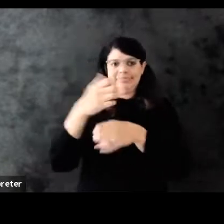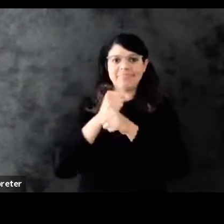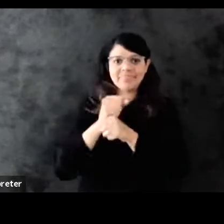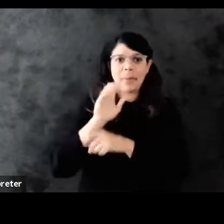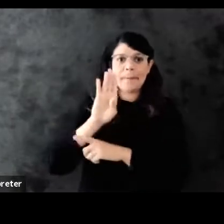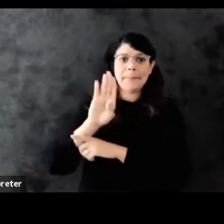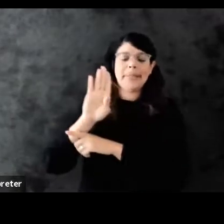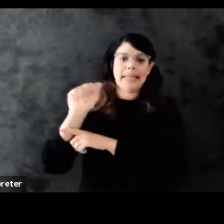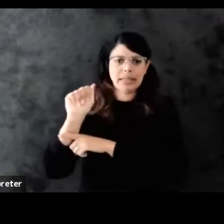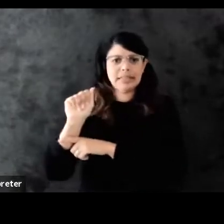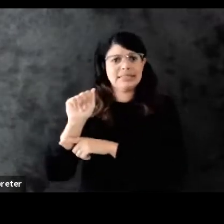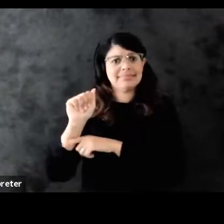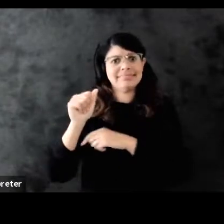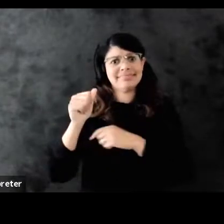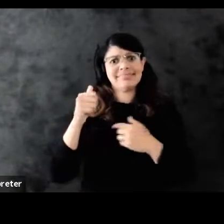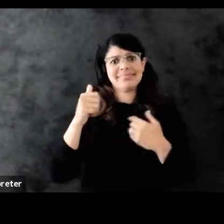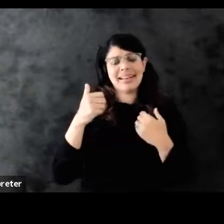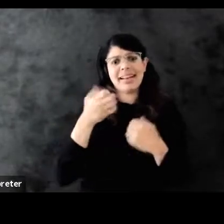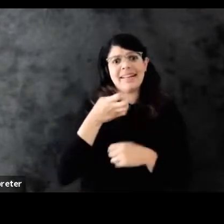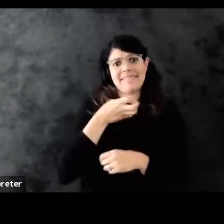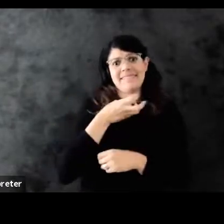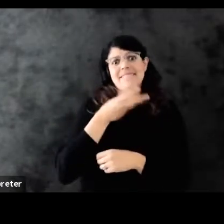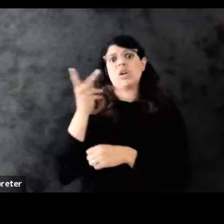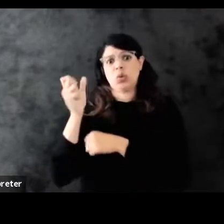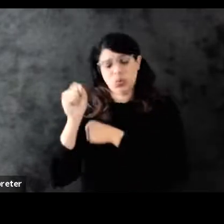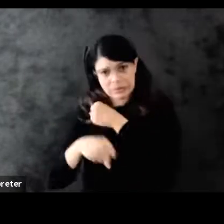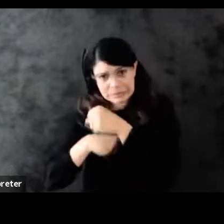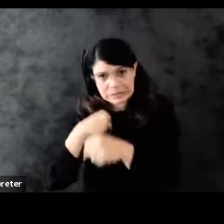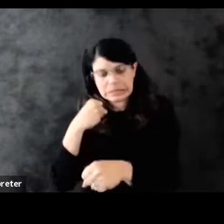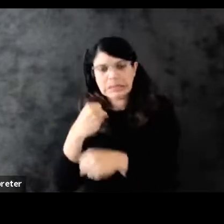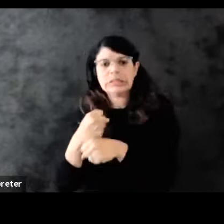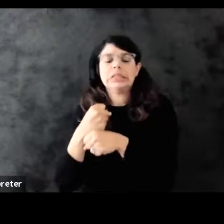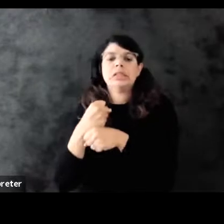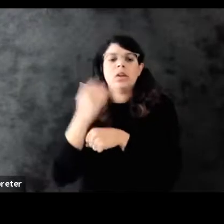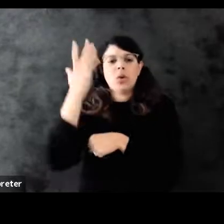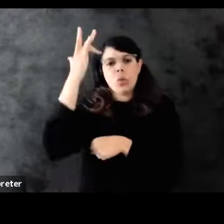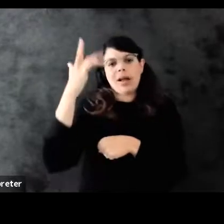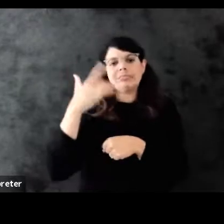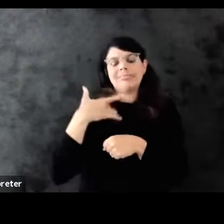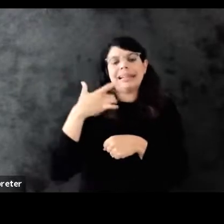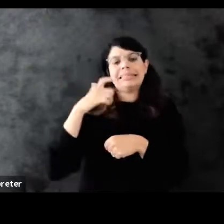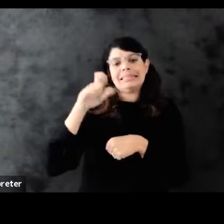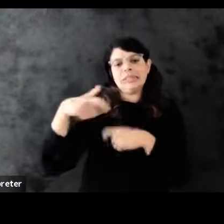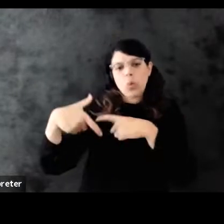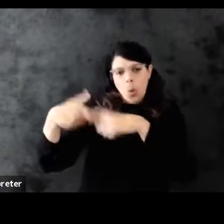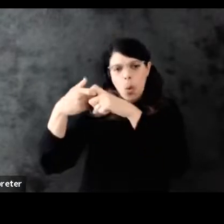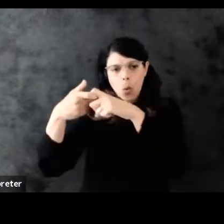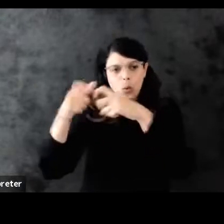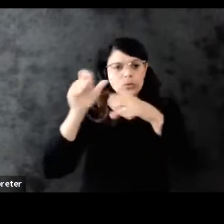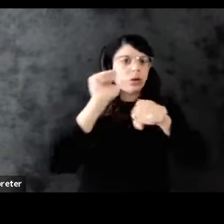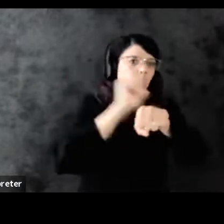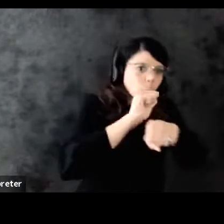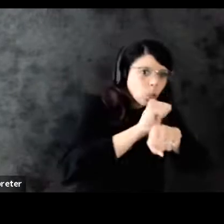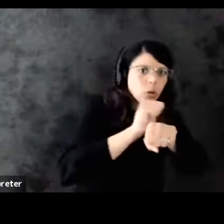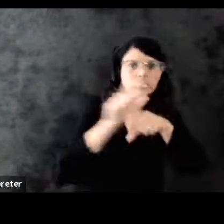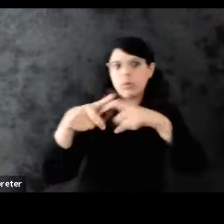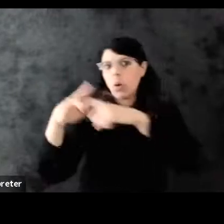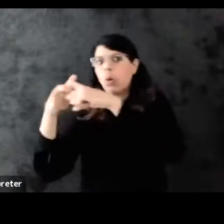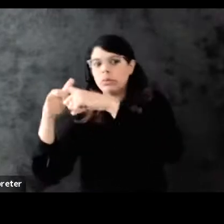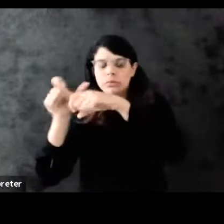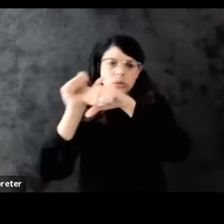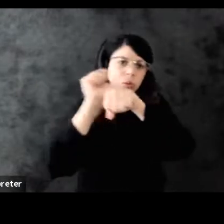and BA because I had to work. And so I worked in the daytime and I went to school at night. So I got very little